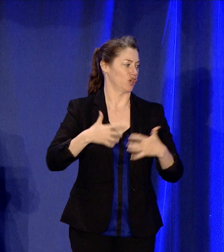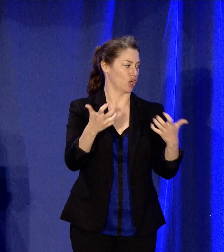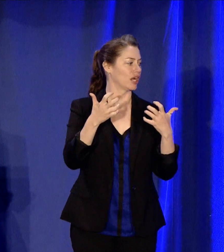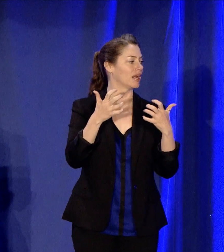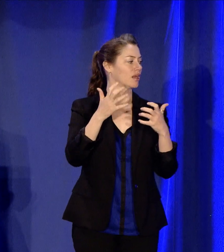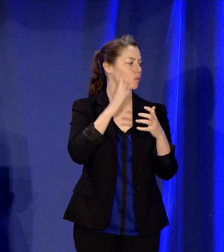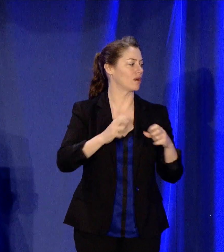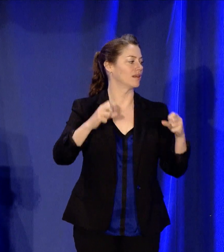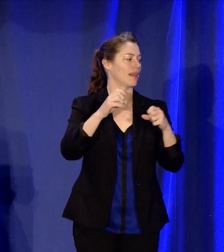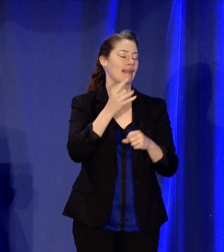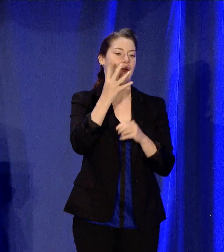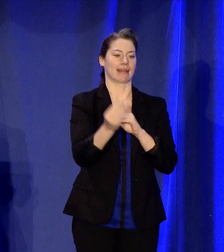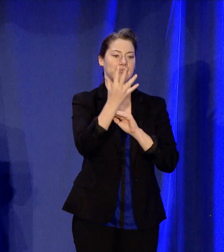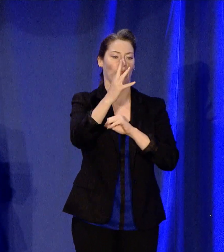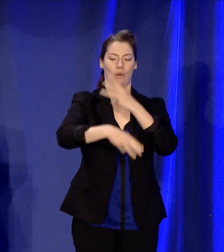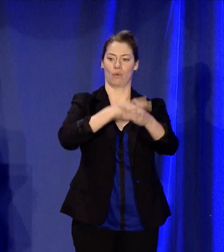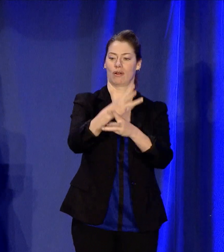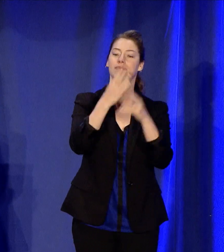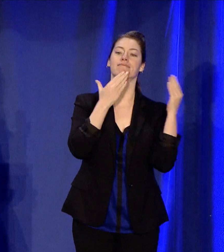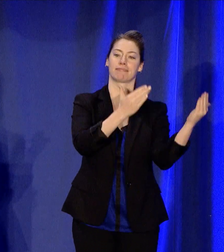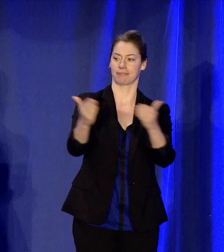world. Thank you, California.